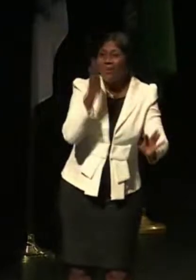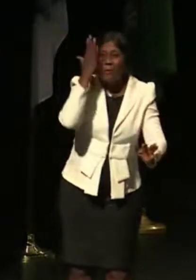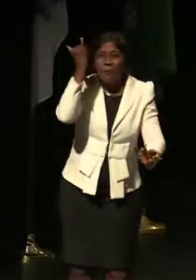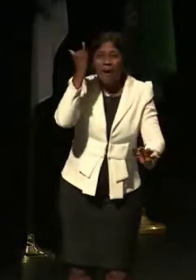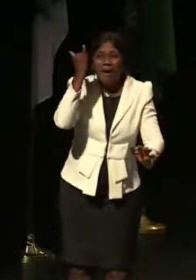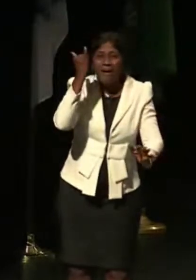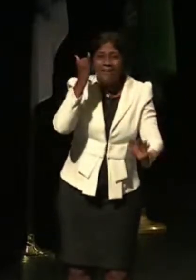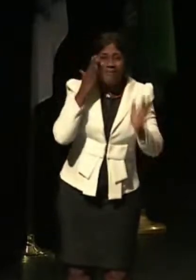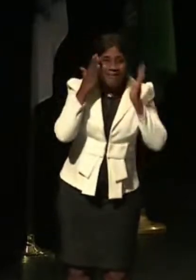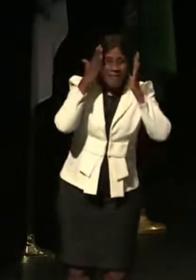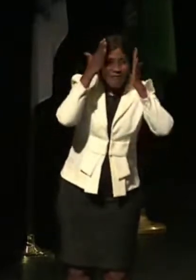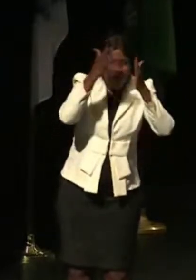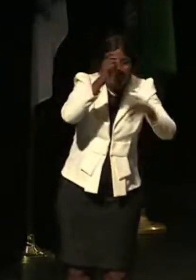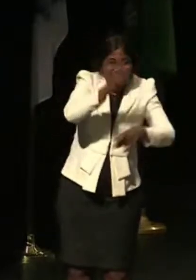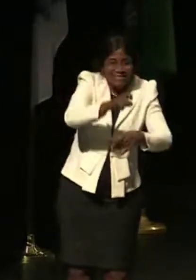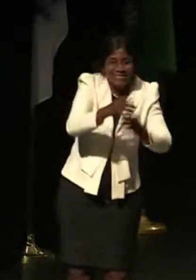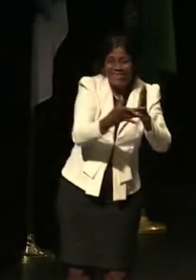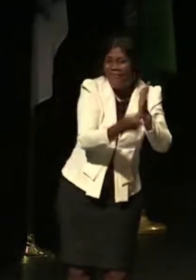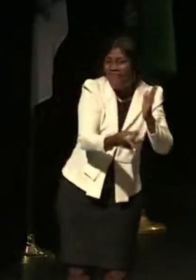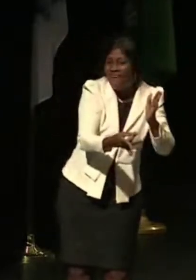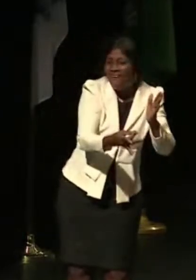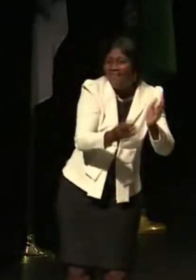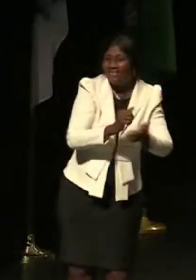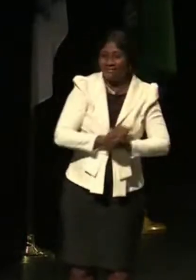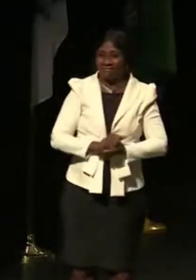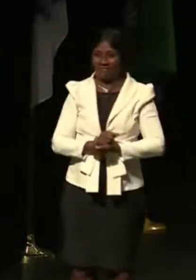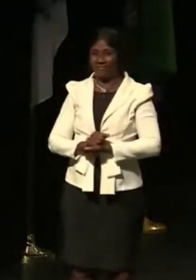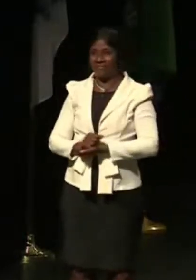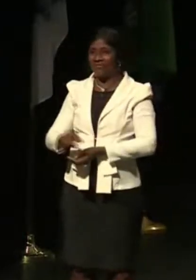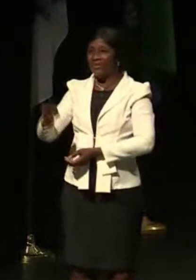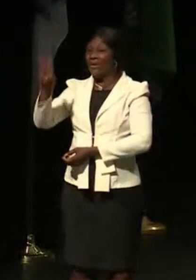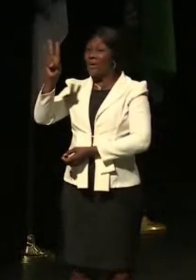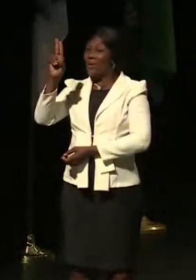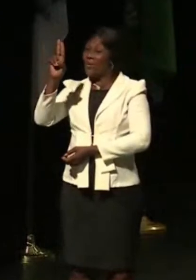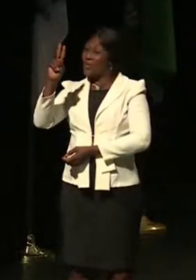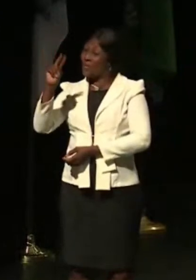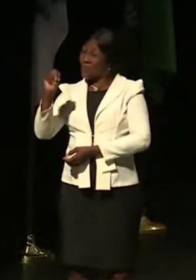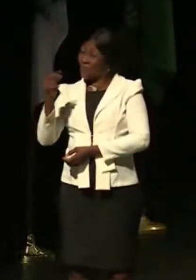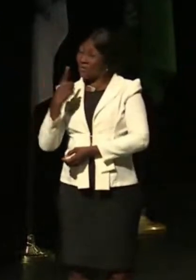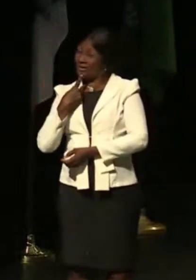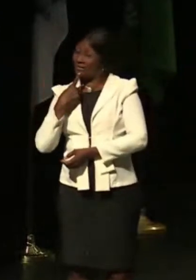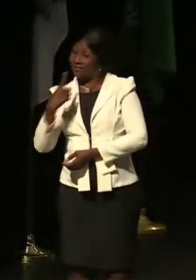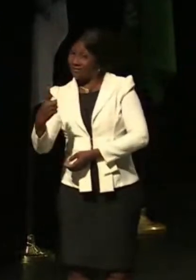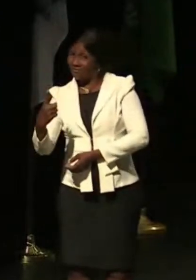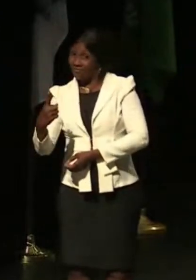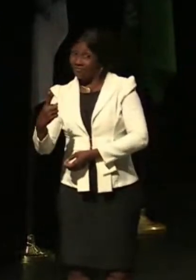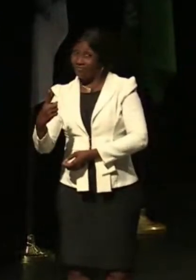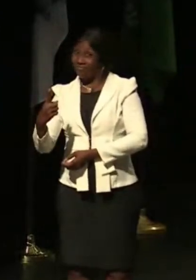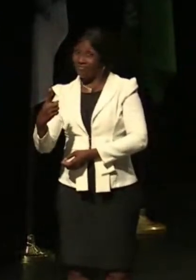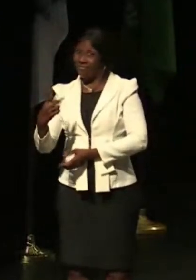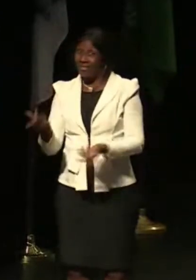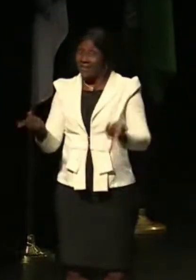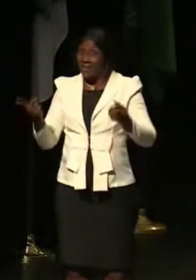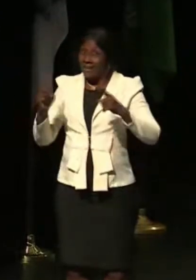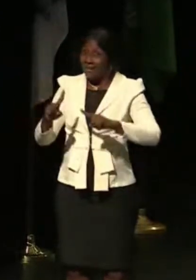ecological disaster. The UN has said that we have reached places now that